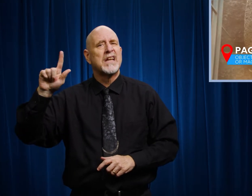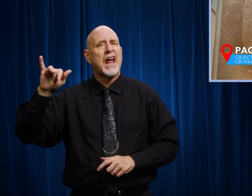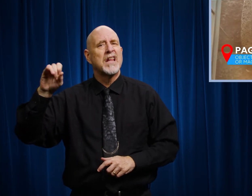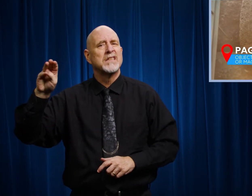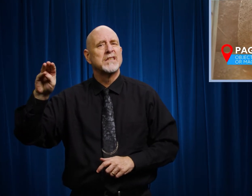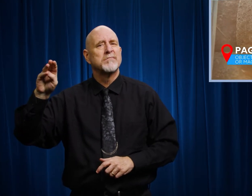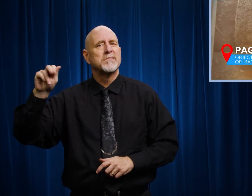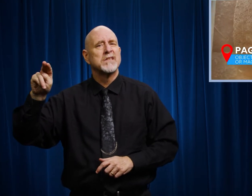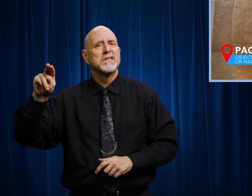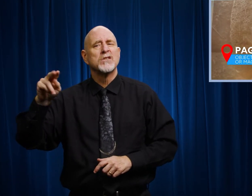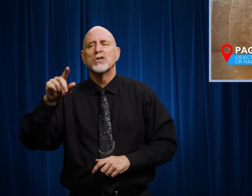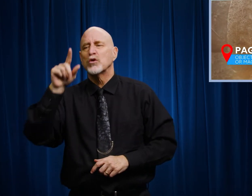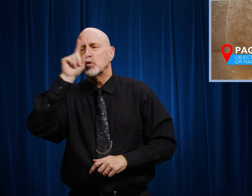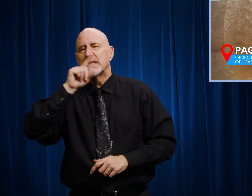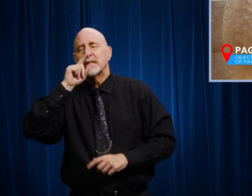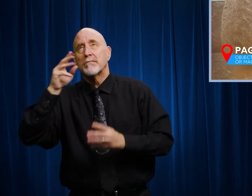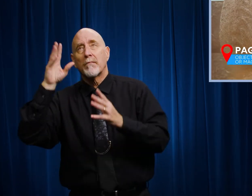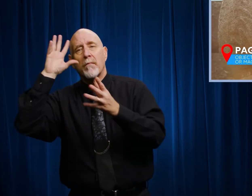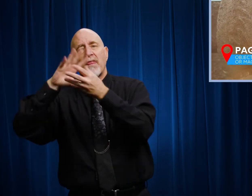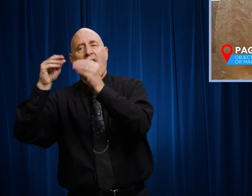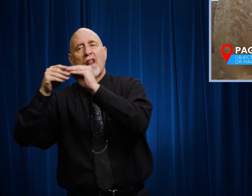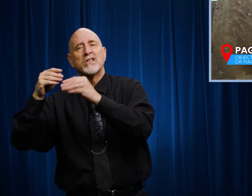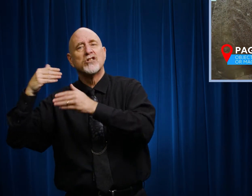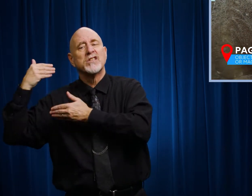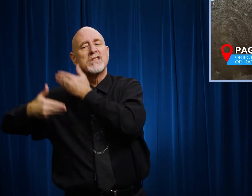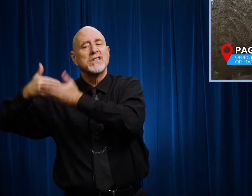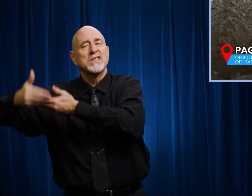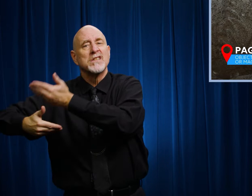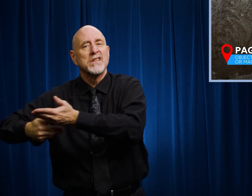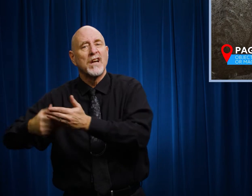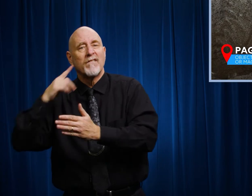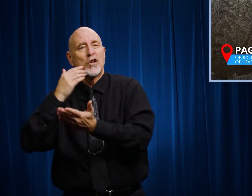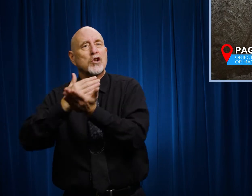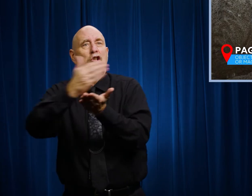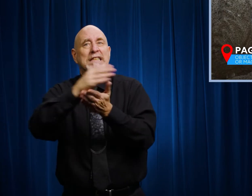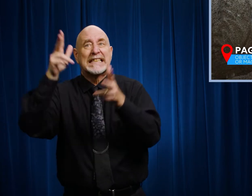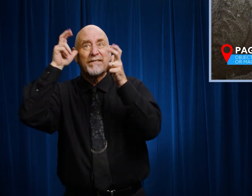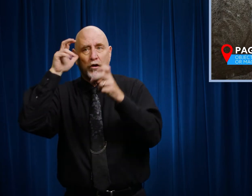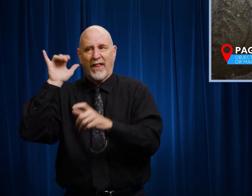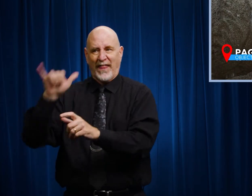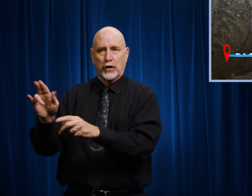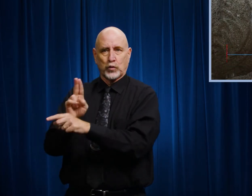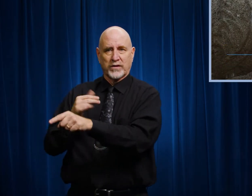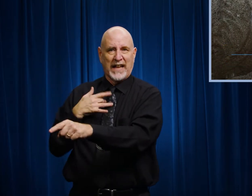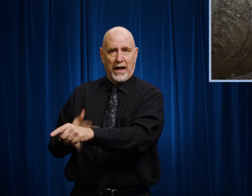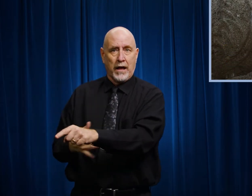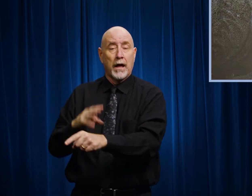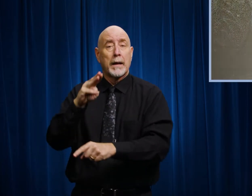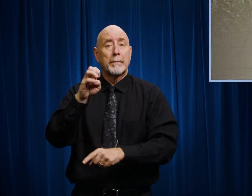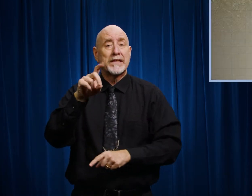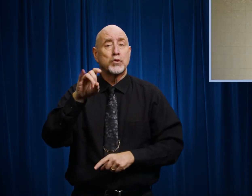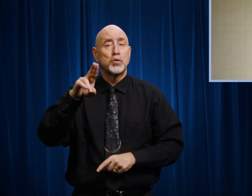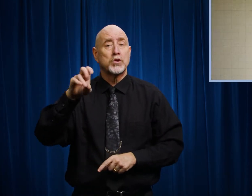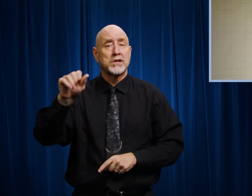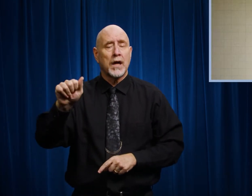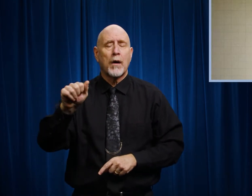talisman or lucky charm from Greek mythology used to ward off evil spirits. A Medusa